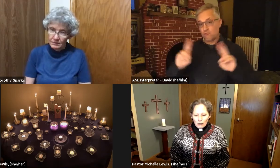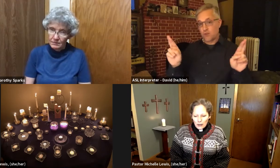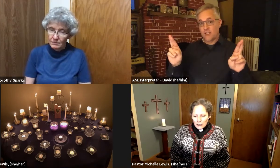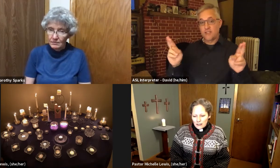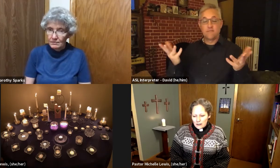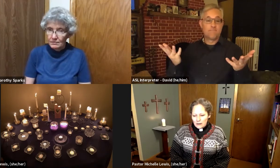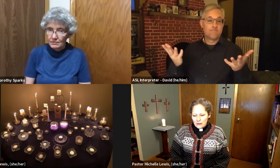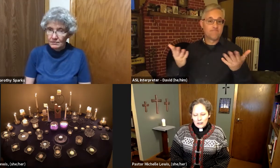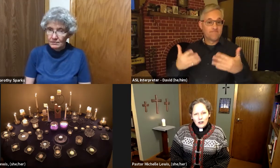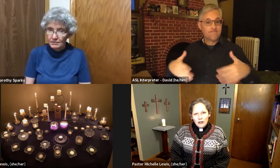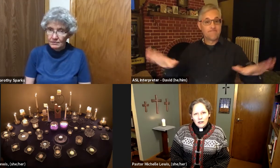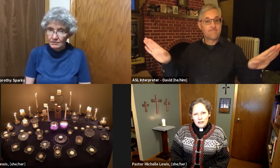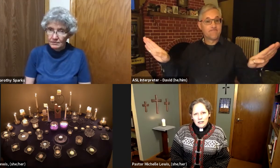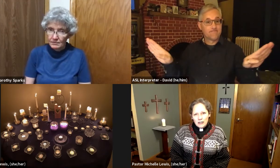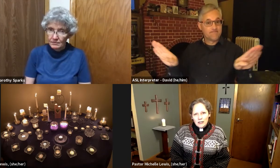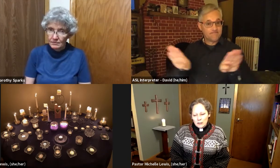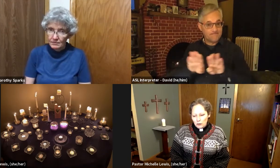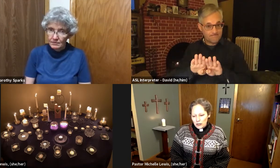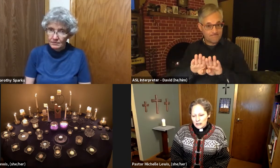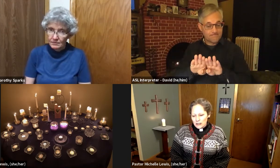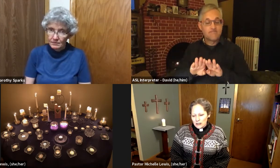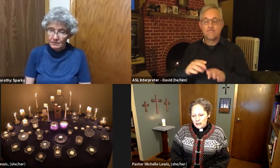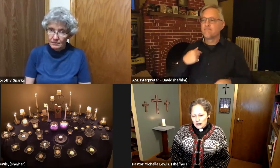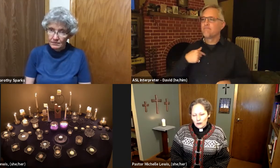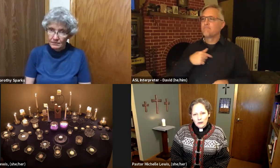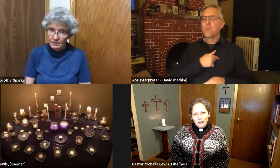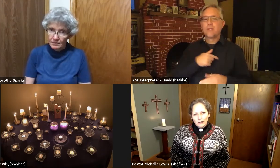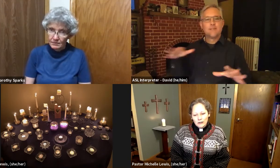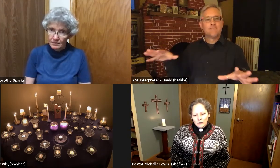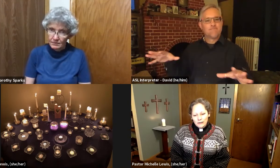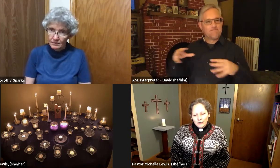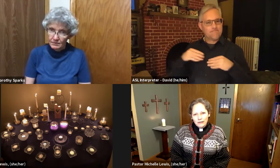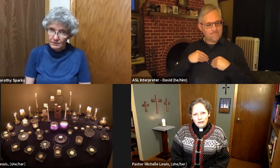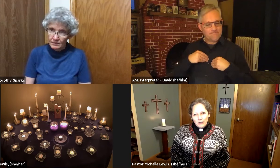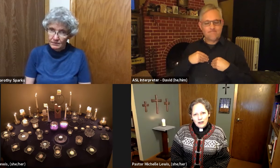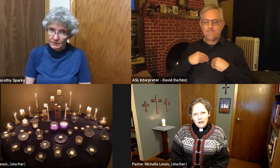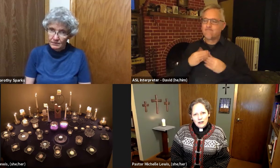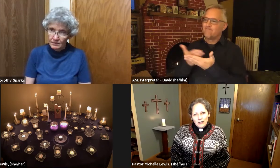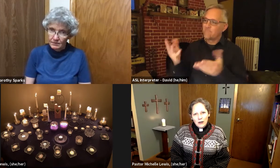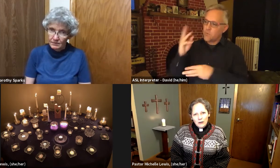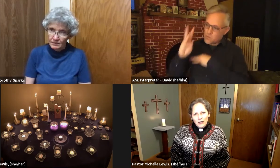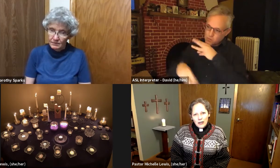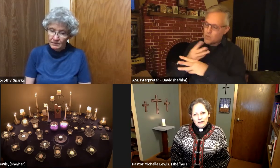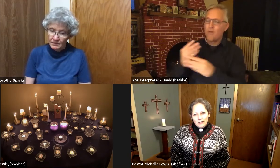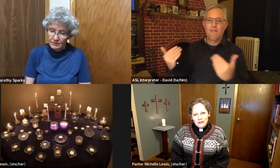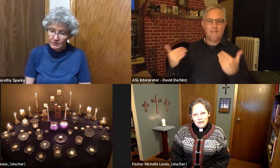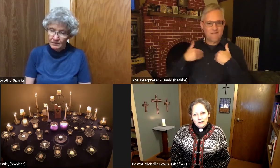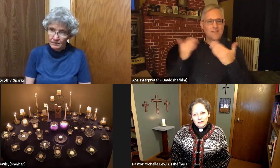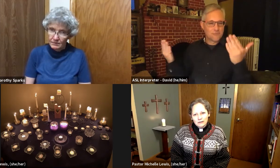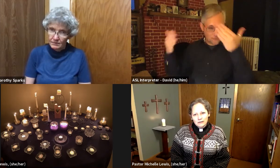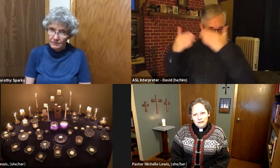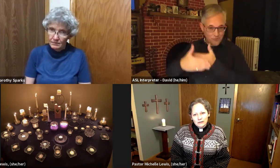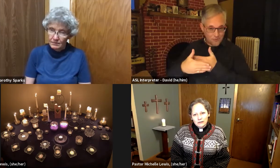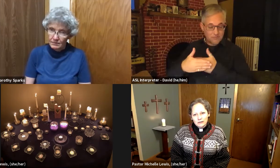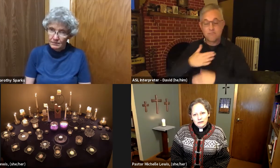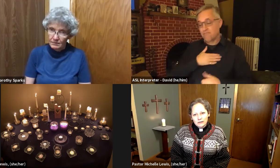we embrace the darkness that is present in the world and in our lives.